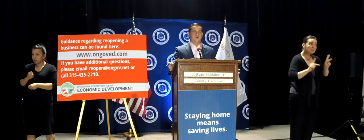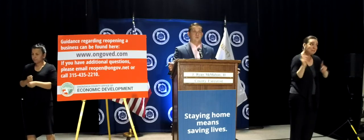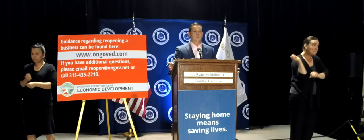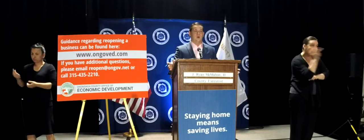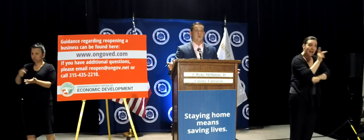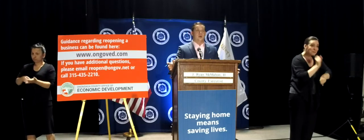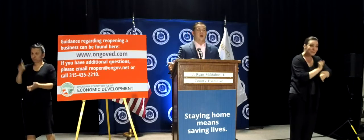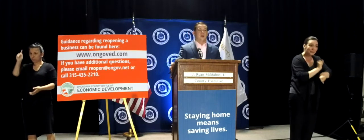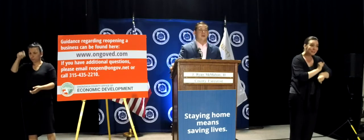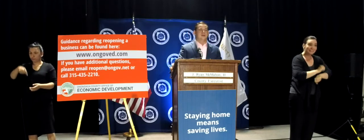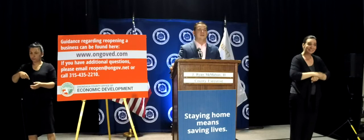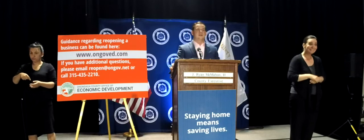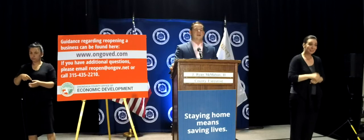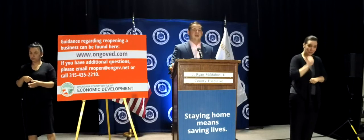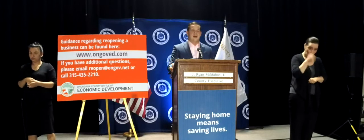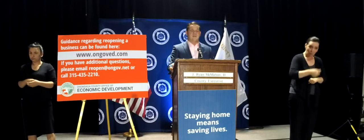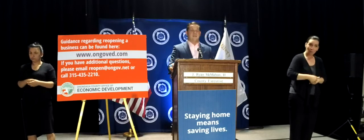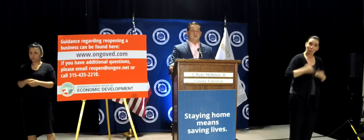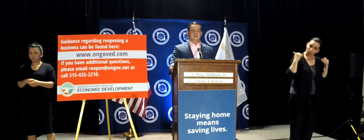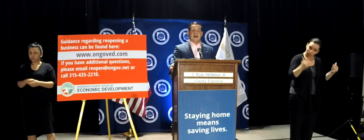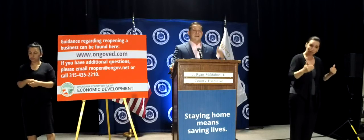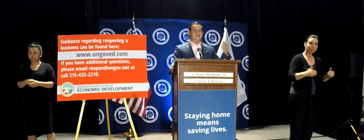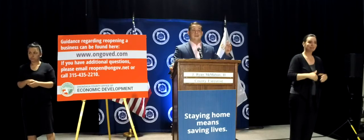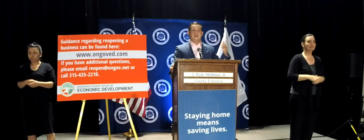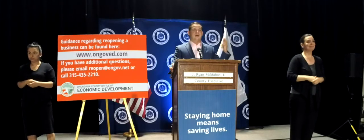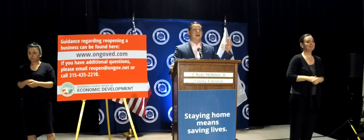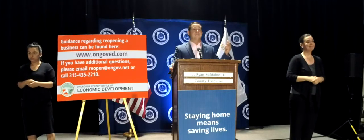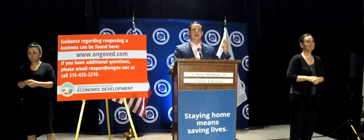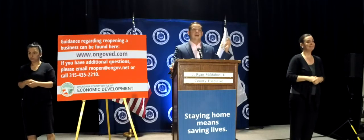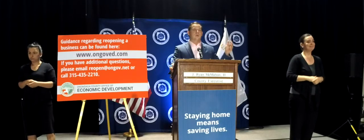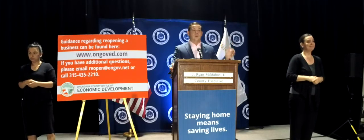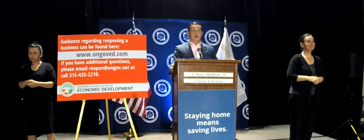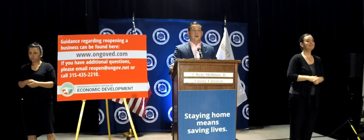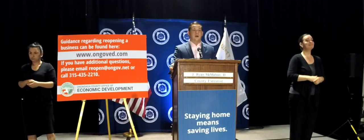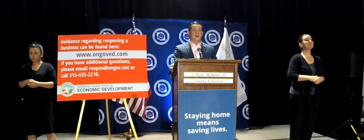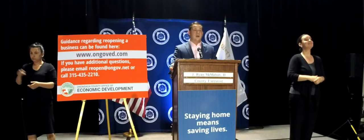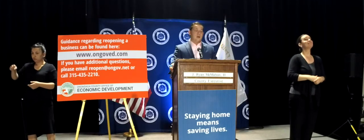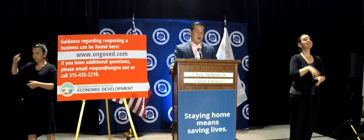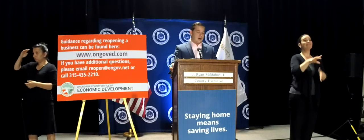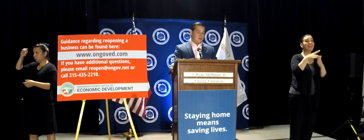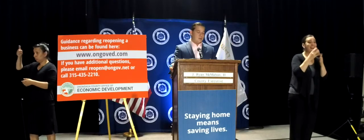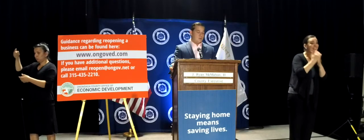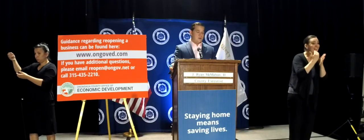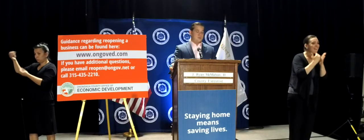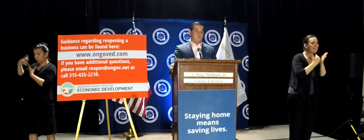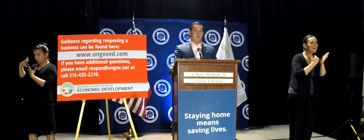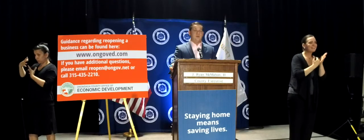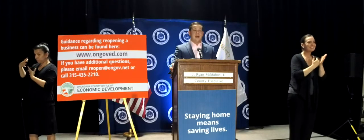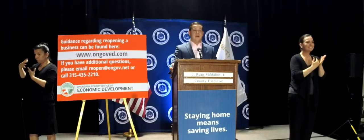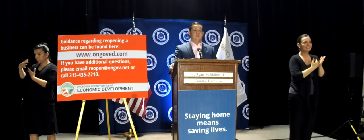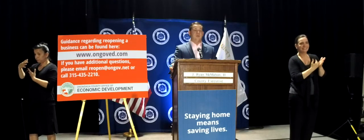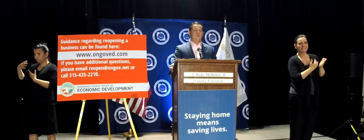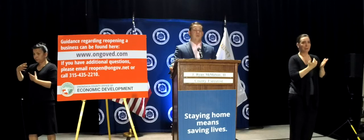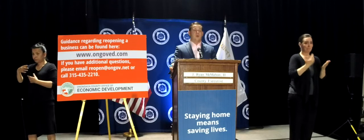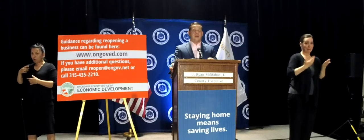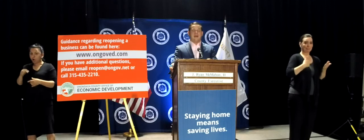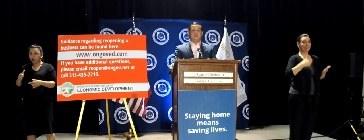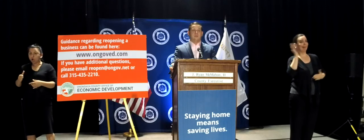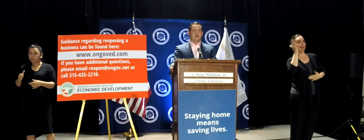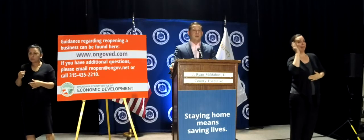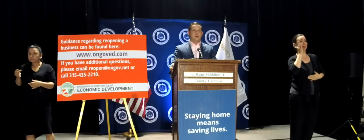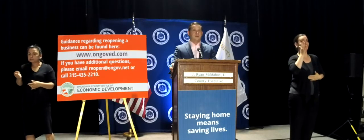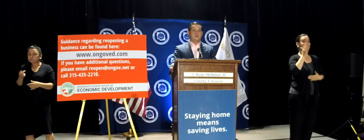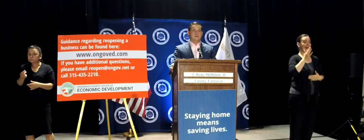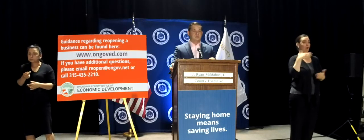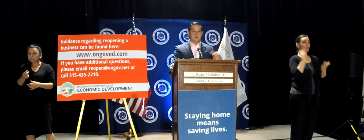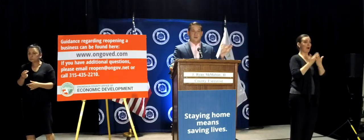kind of where we are is, and I'm sure the guidance is going to come out any minute when we're here. But we have to, moving forward, we have to